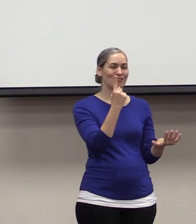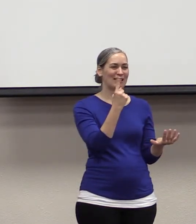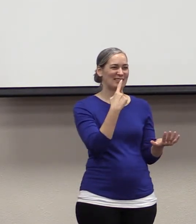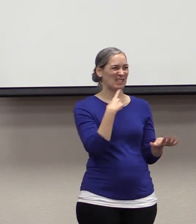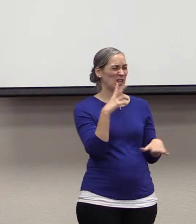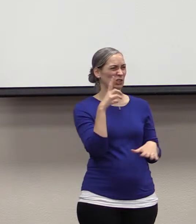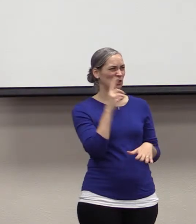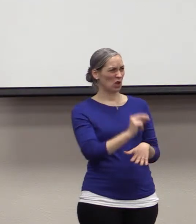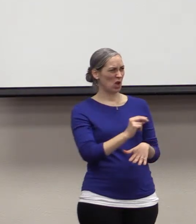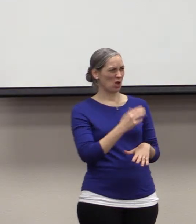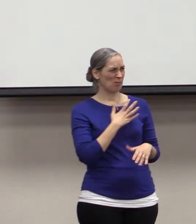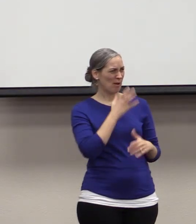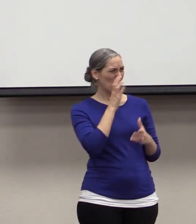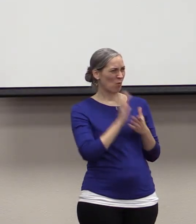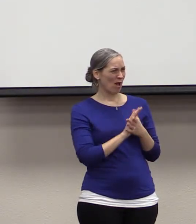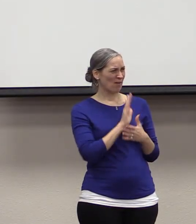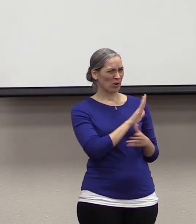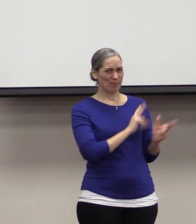no, this is my wife's people.